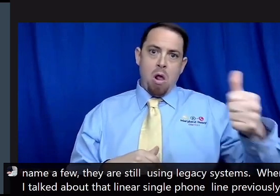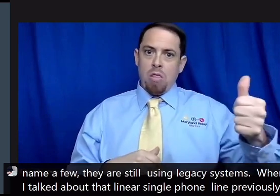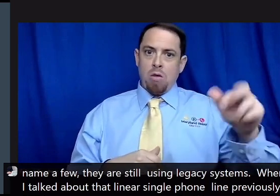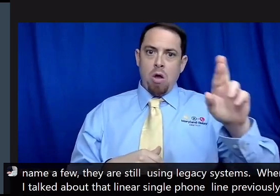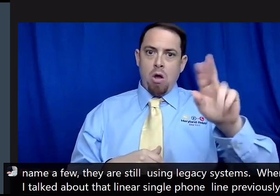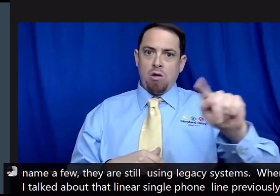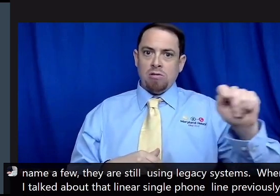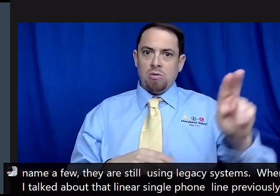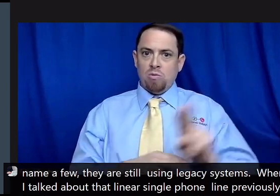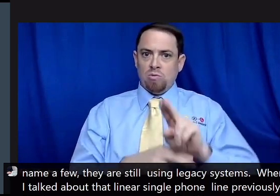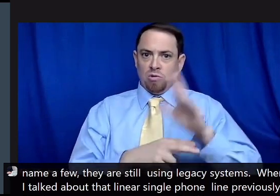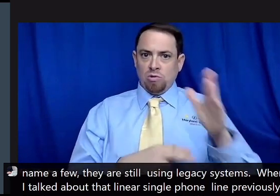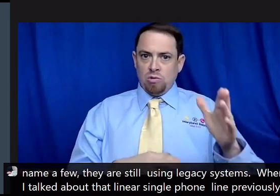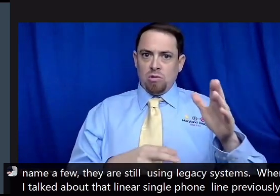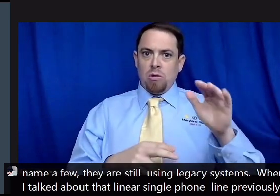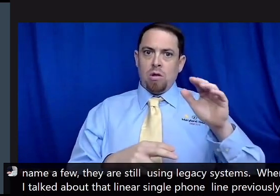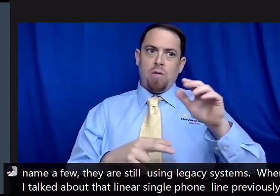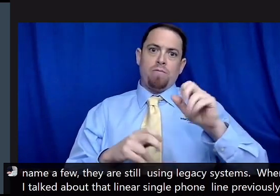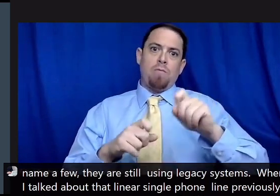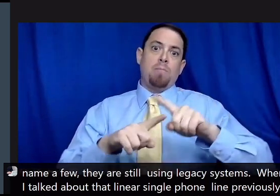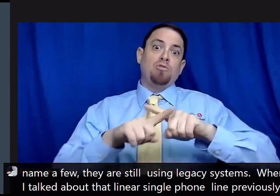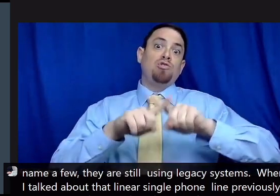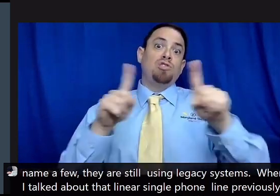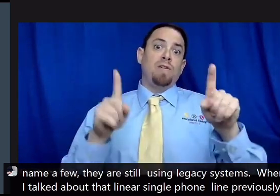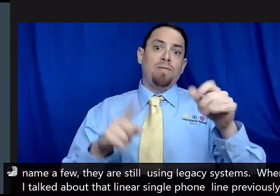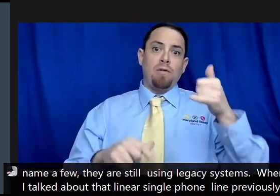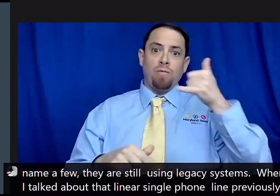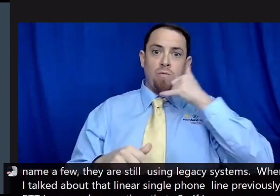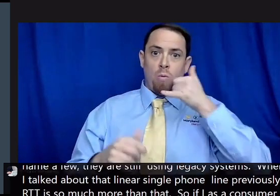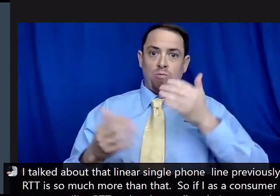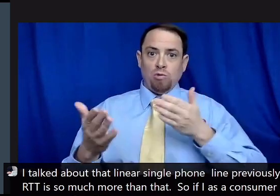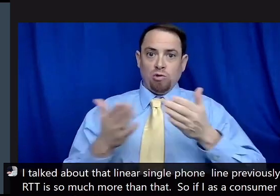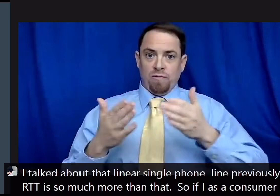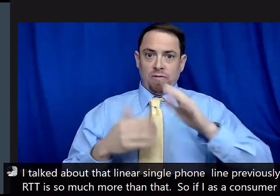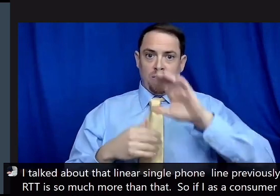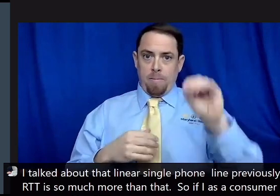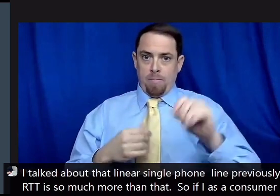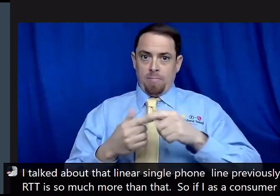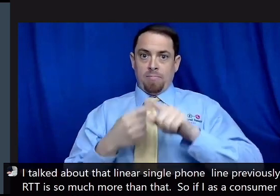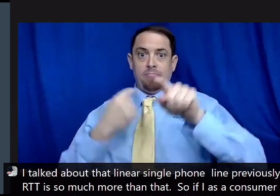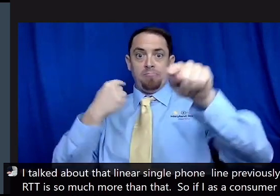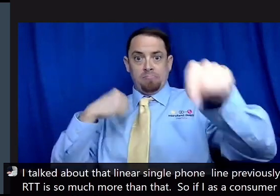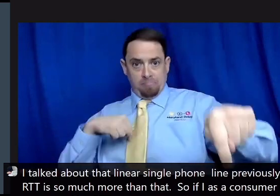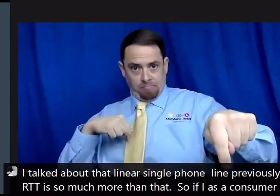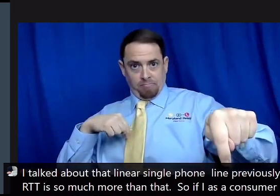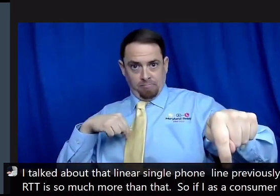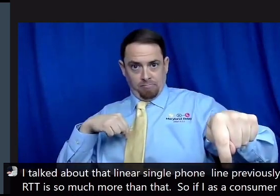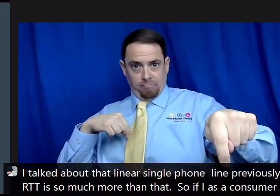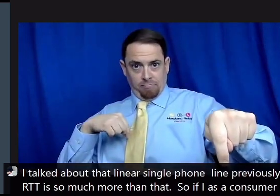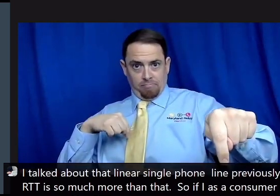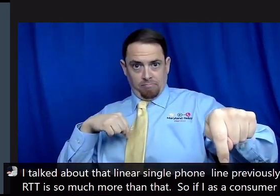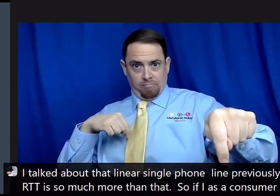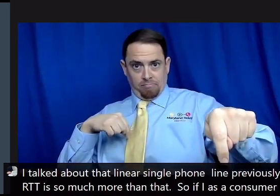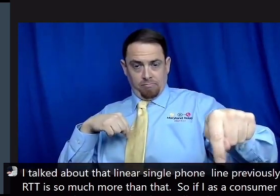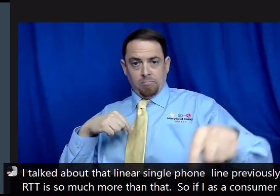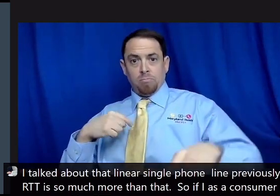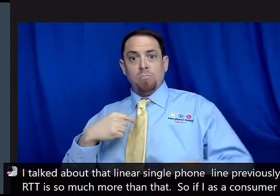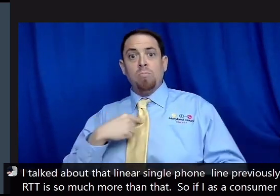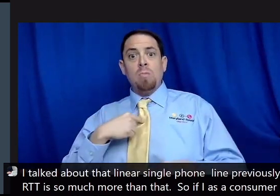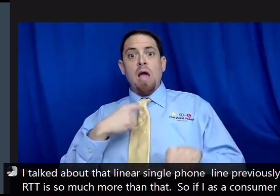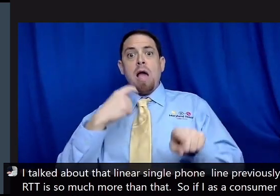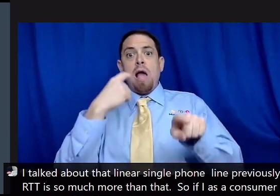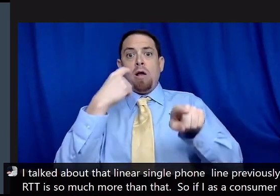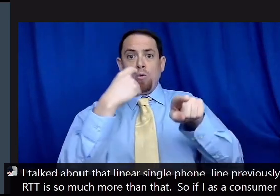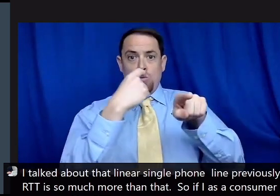to, let's say, another RTT user, who uses a different